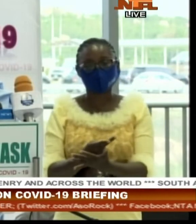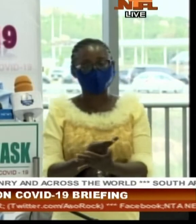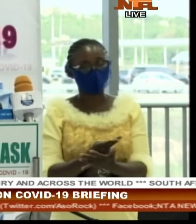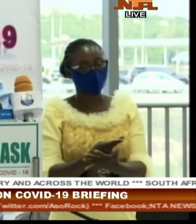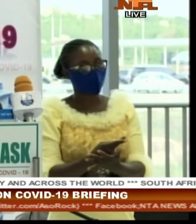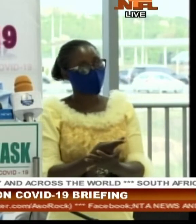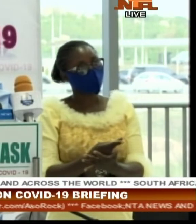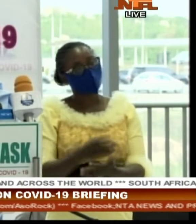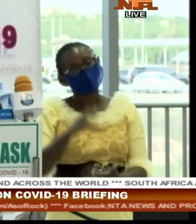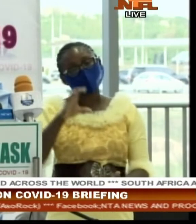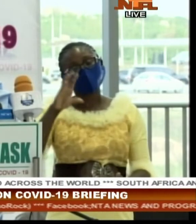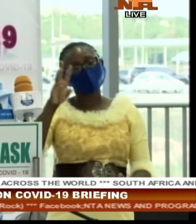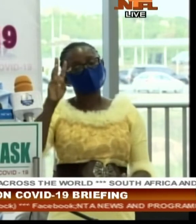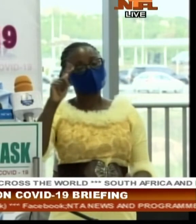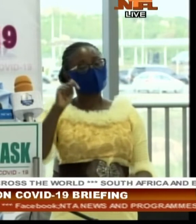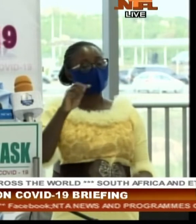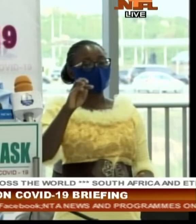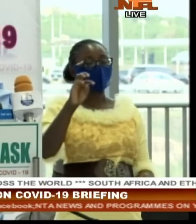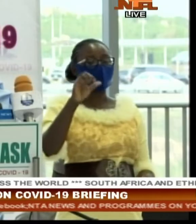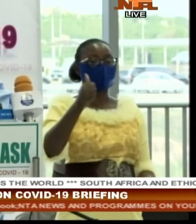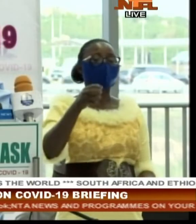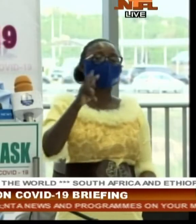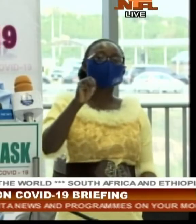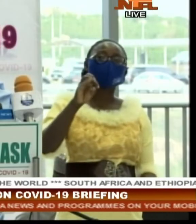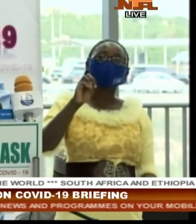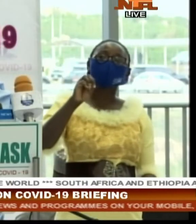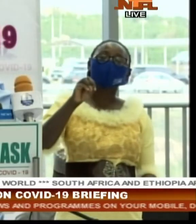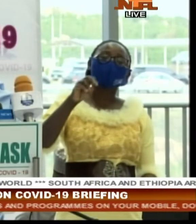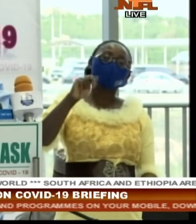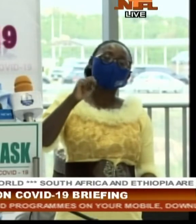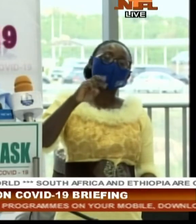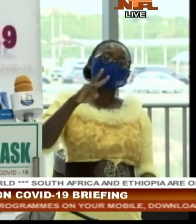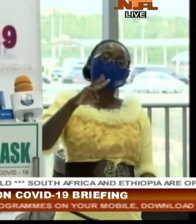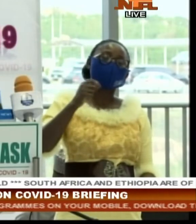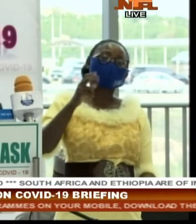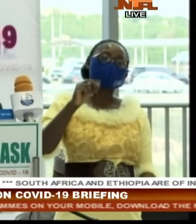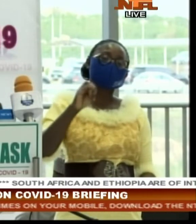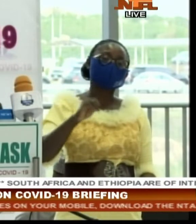Cabo Verde not applicable as international flights are